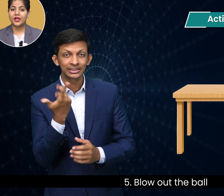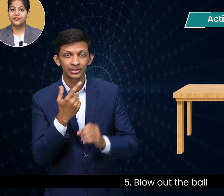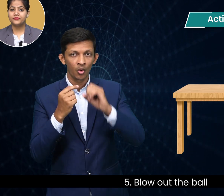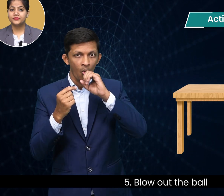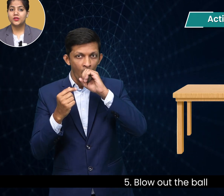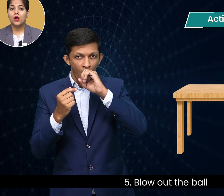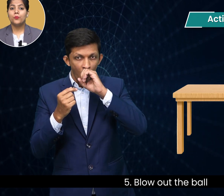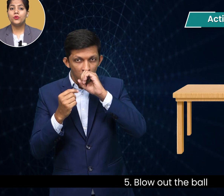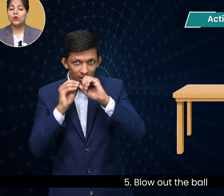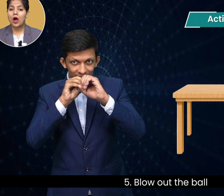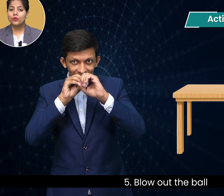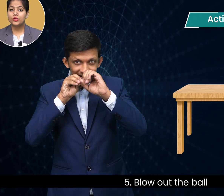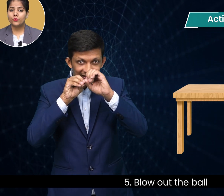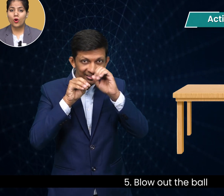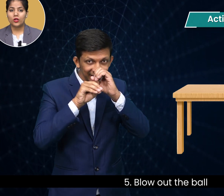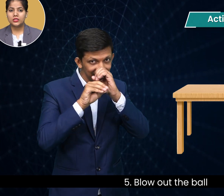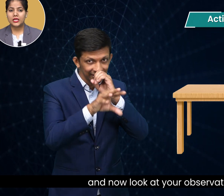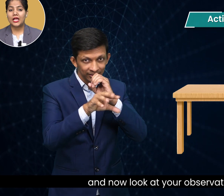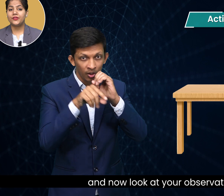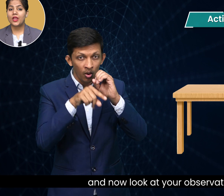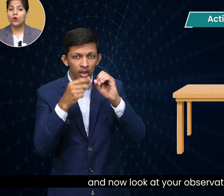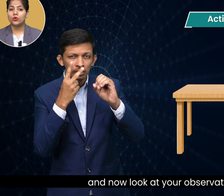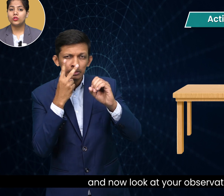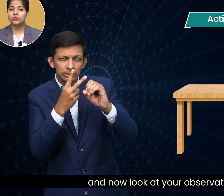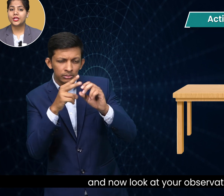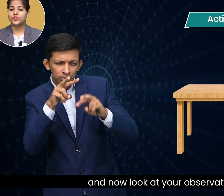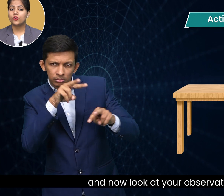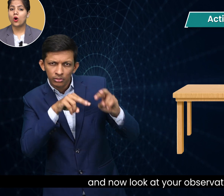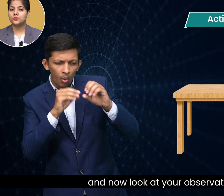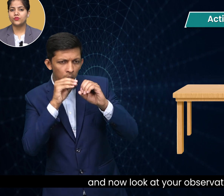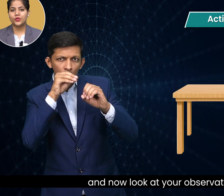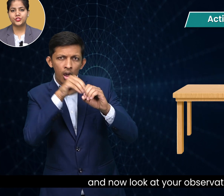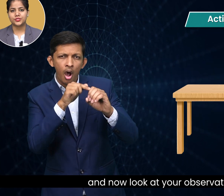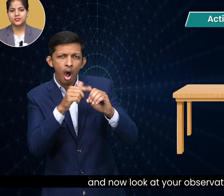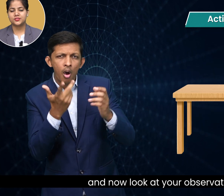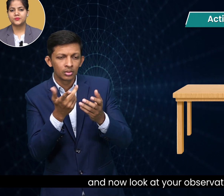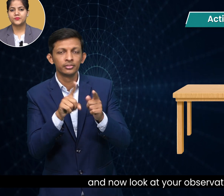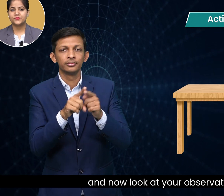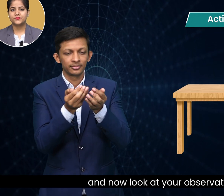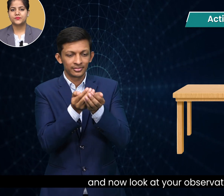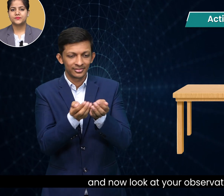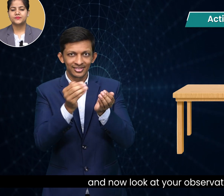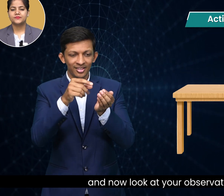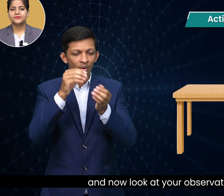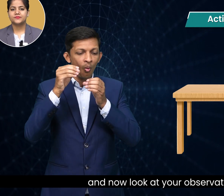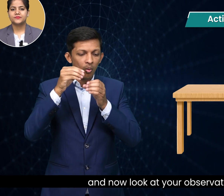Number 5. Blow out the ball and now look at your observations.